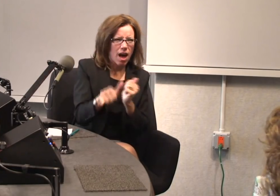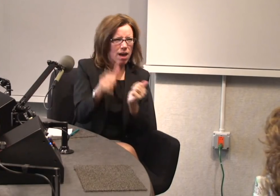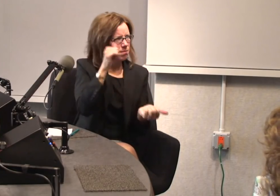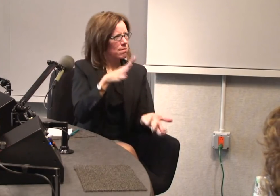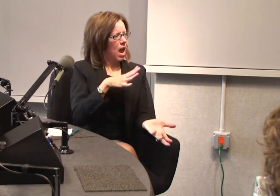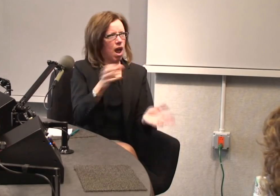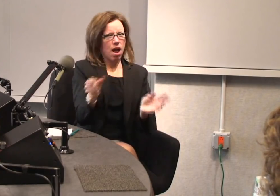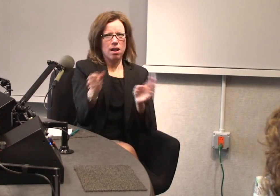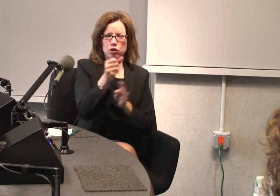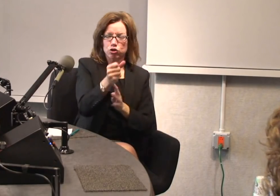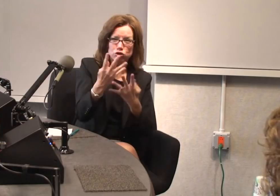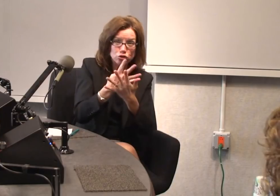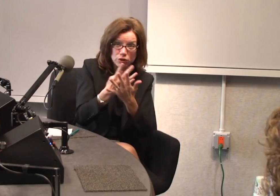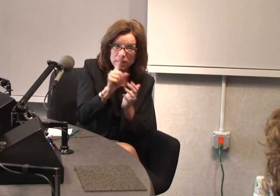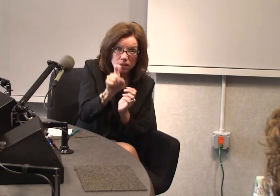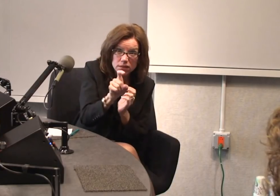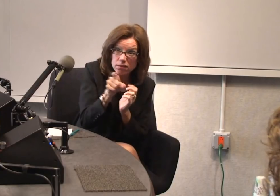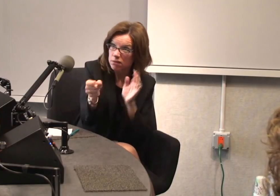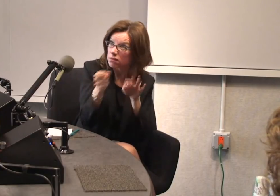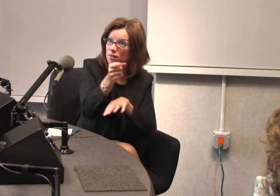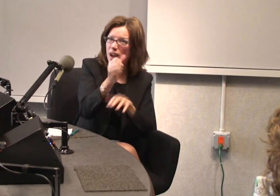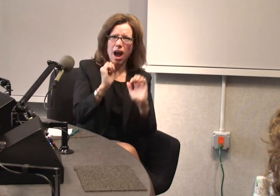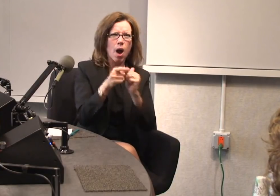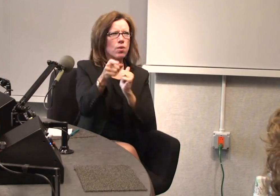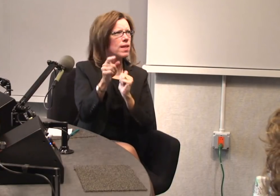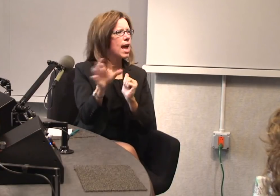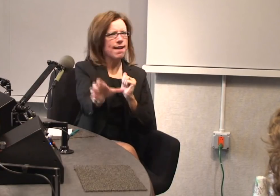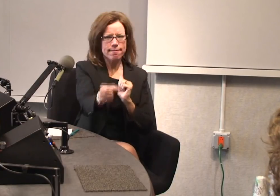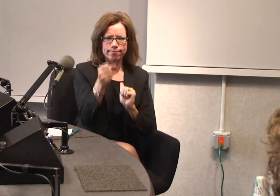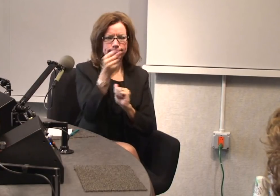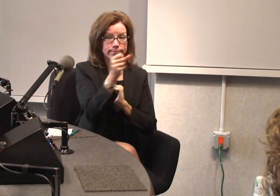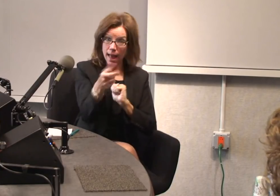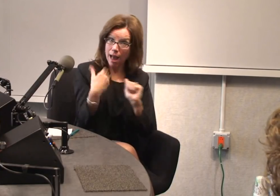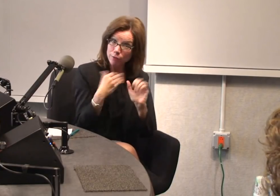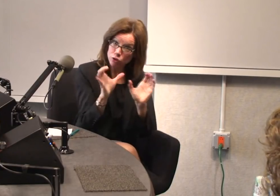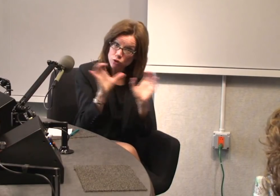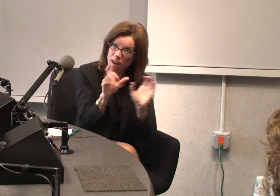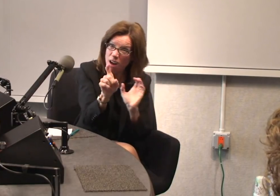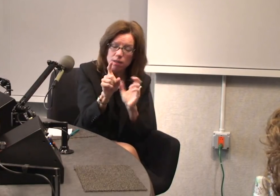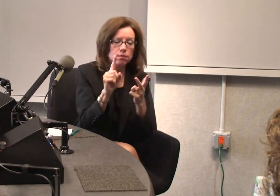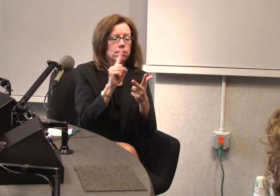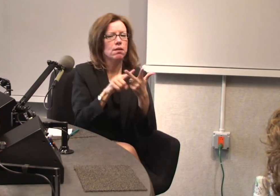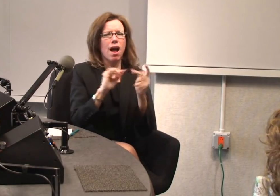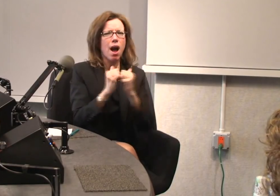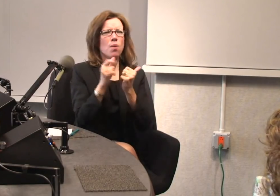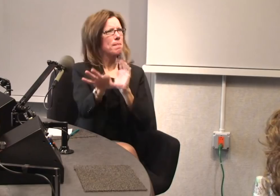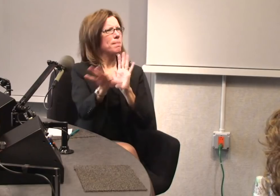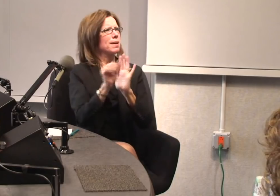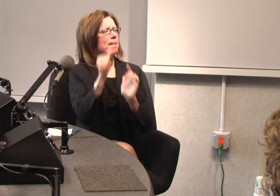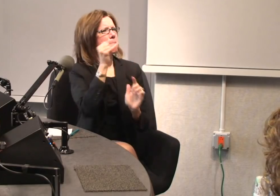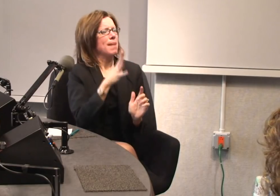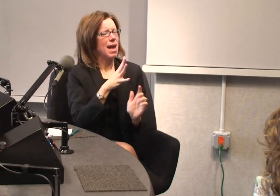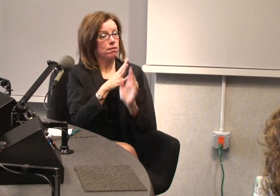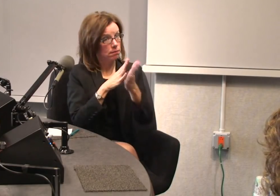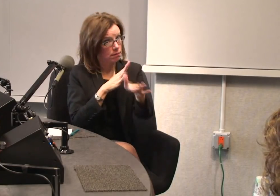vetted, how this individual was certified, and how this individual was chosen. Are there any international